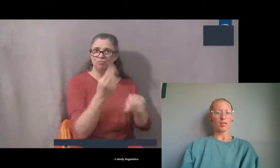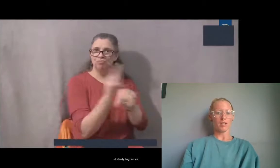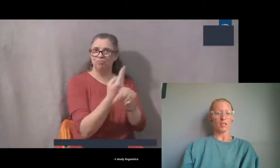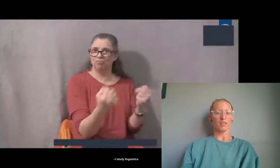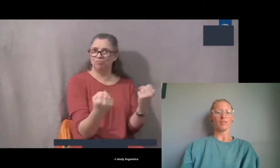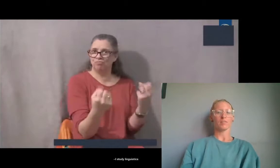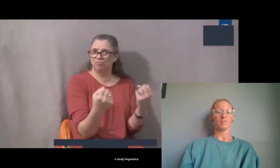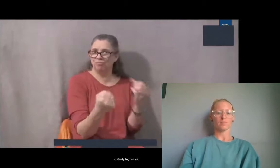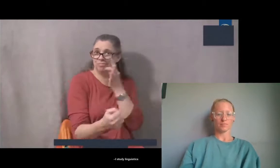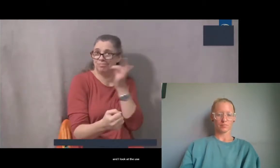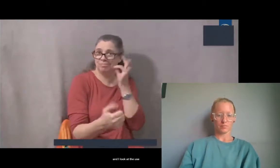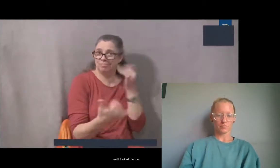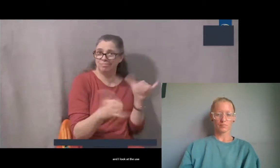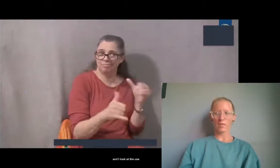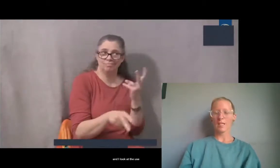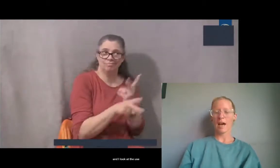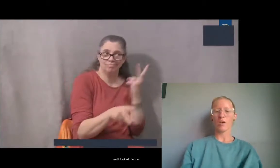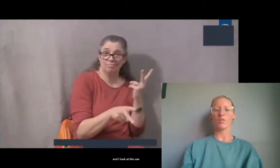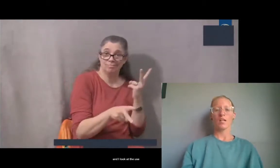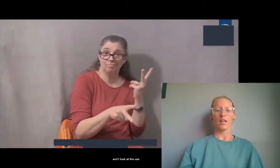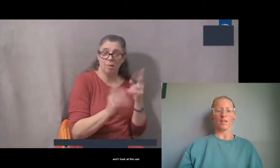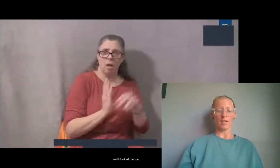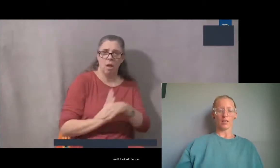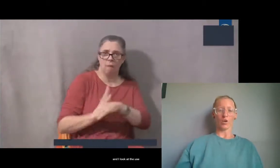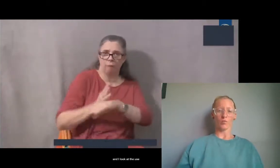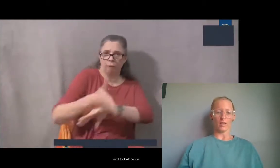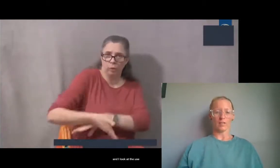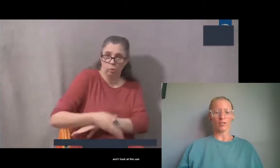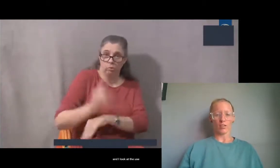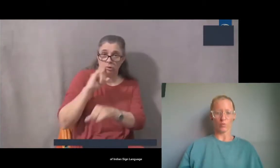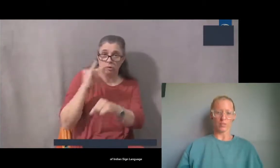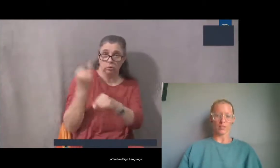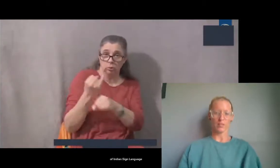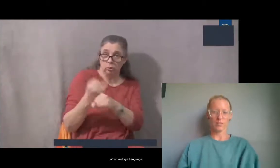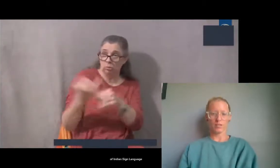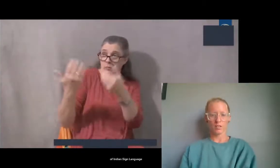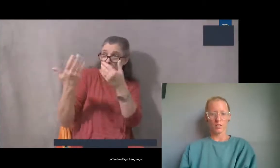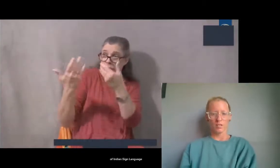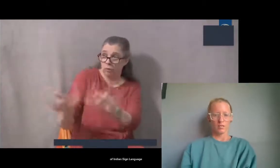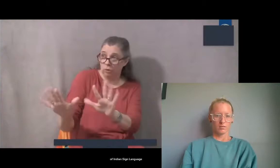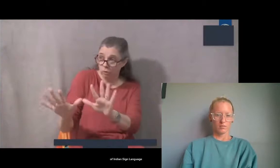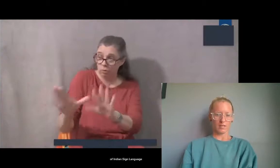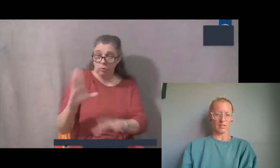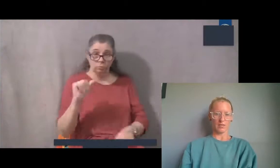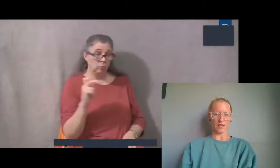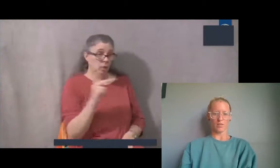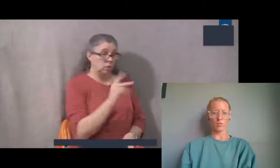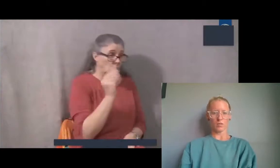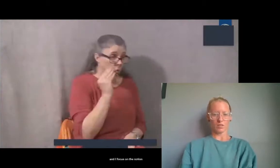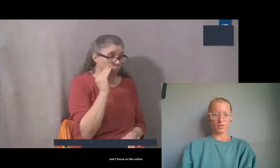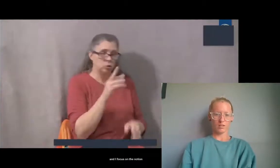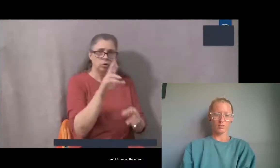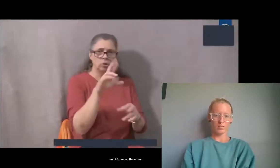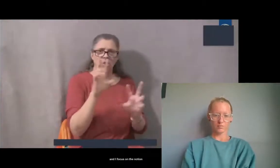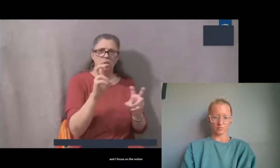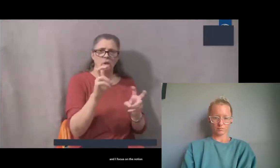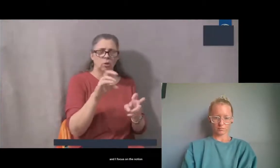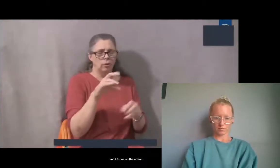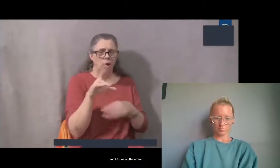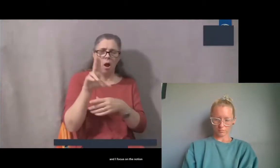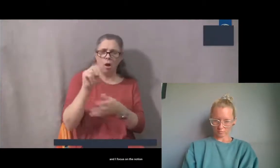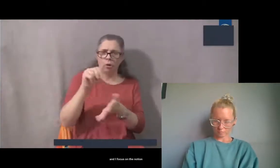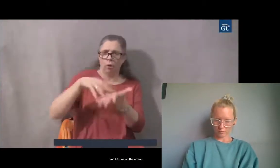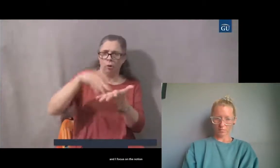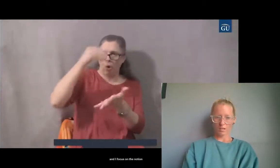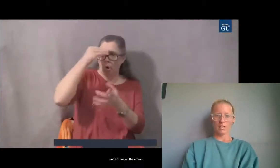African American, and how they incorporated their linguistics in their deaf schools,